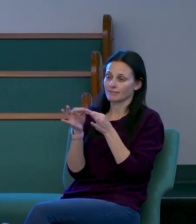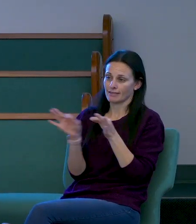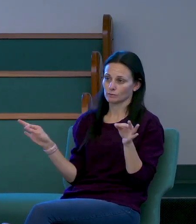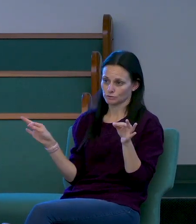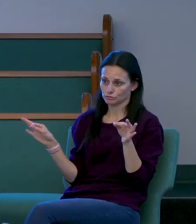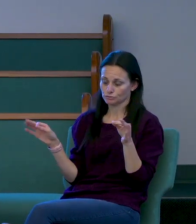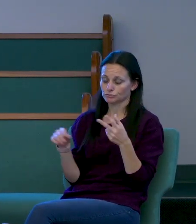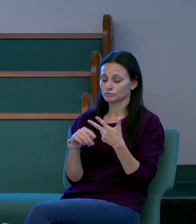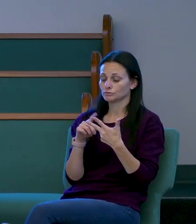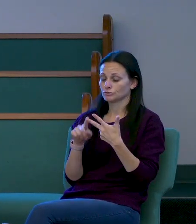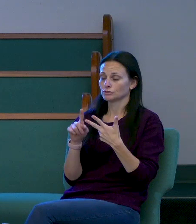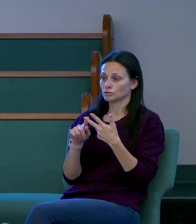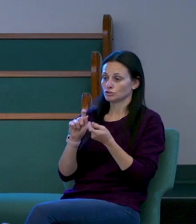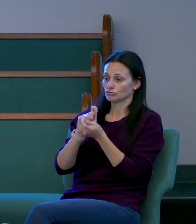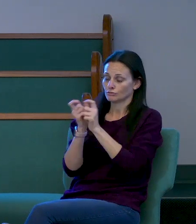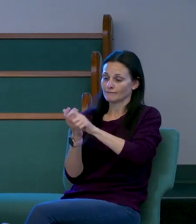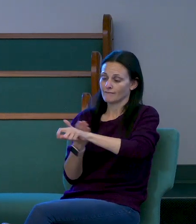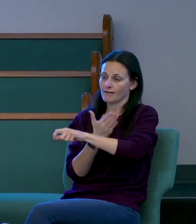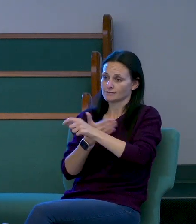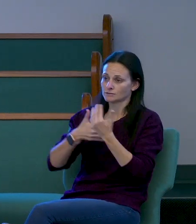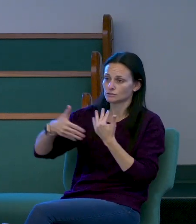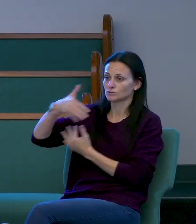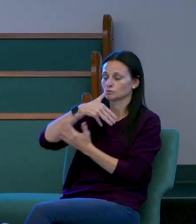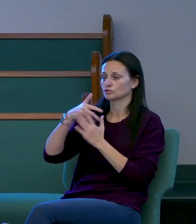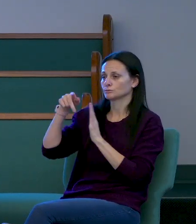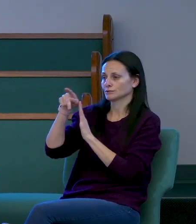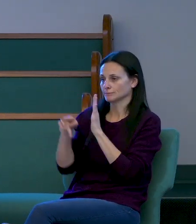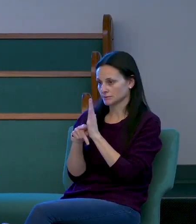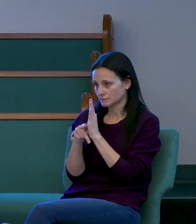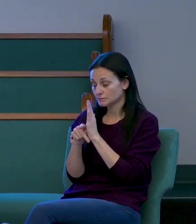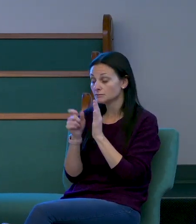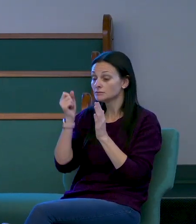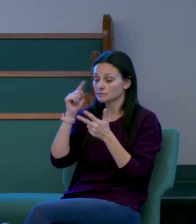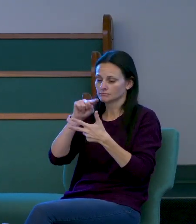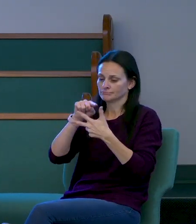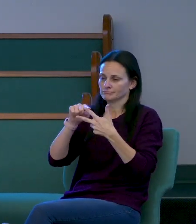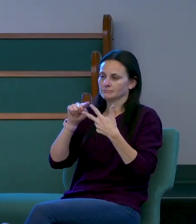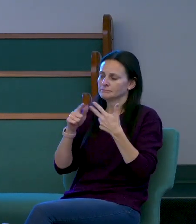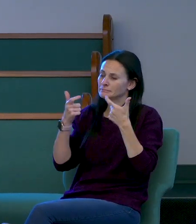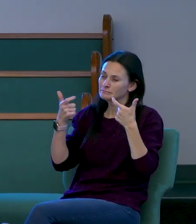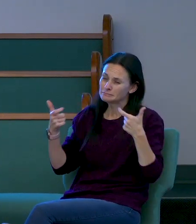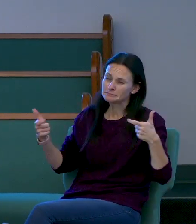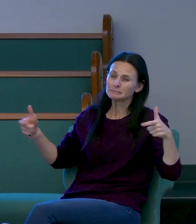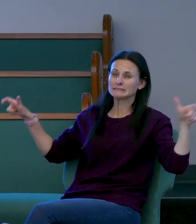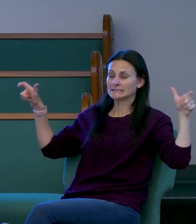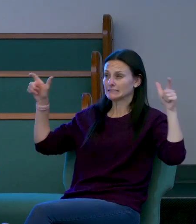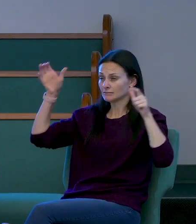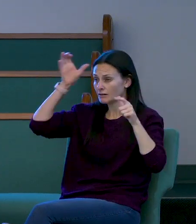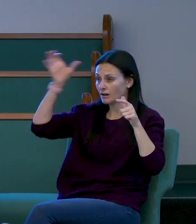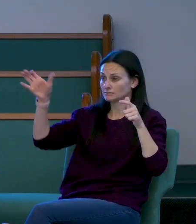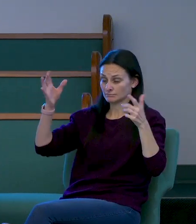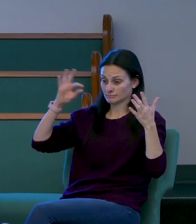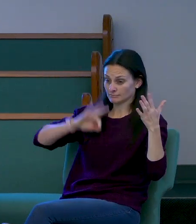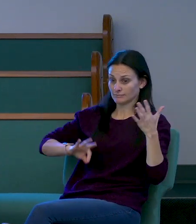and revised social principles. These are three big sweeping things that happened at